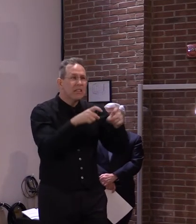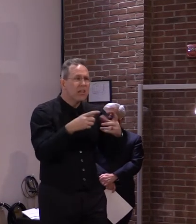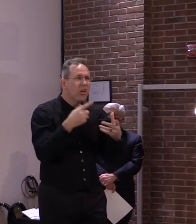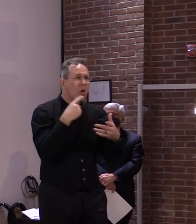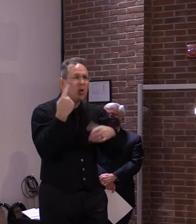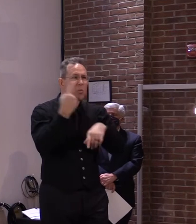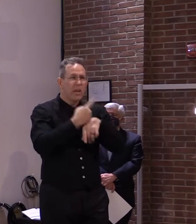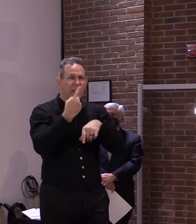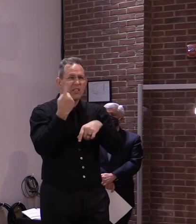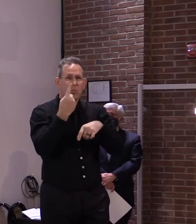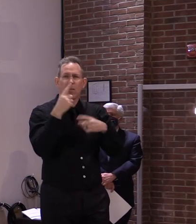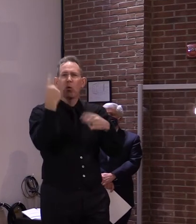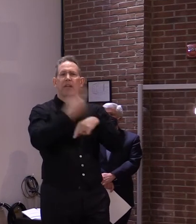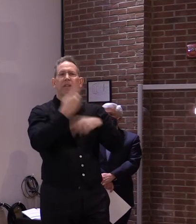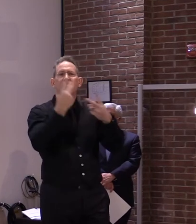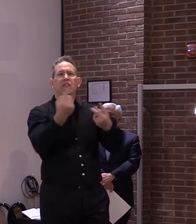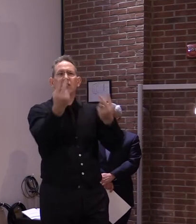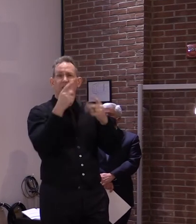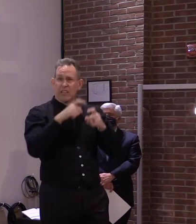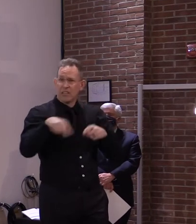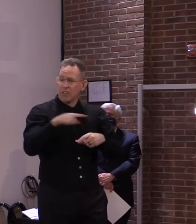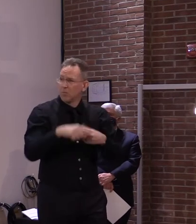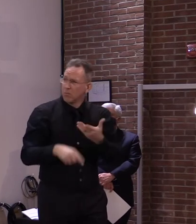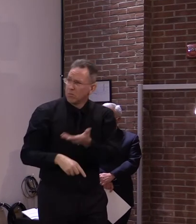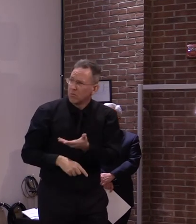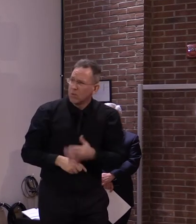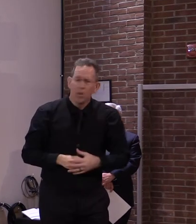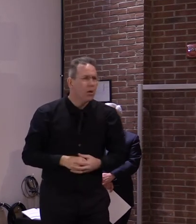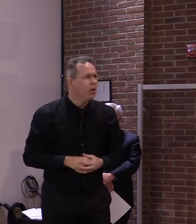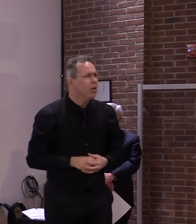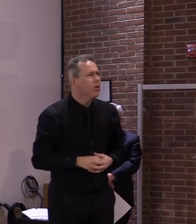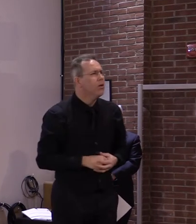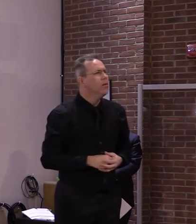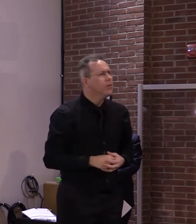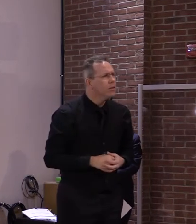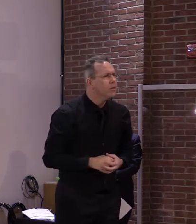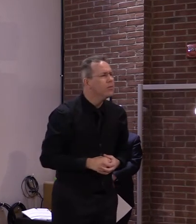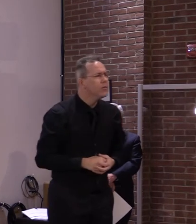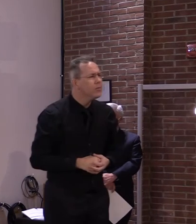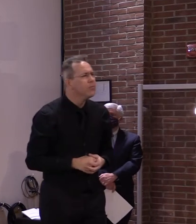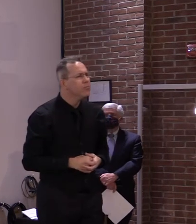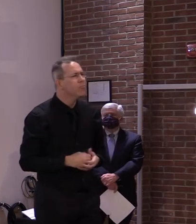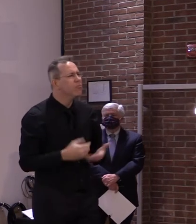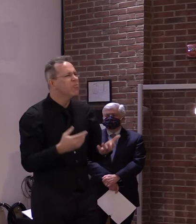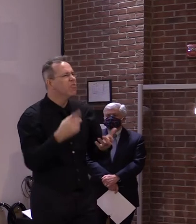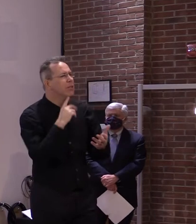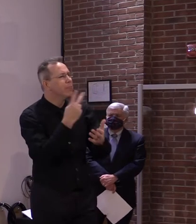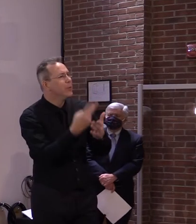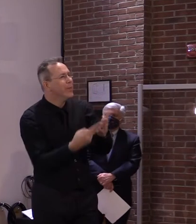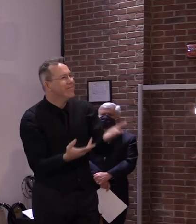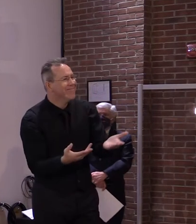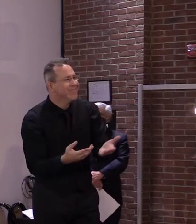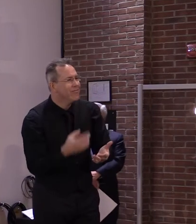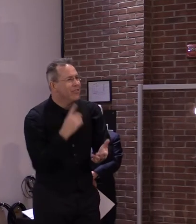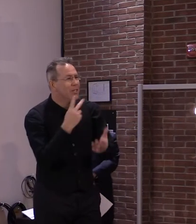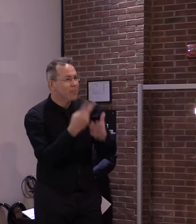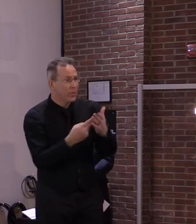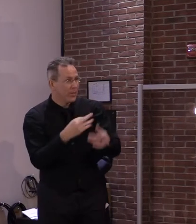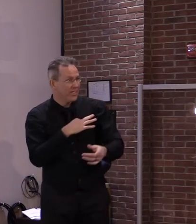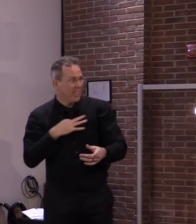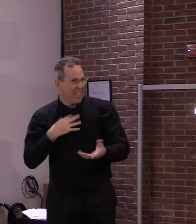goal would be that there would be sort of all of the above so opportunities for employees for